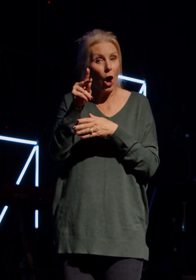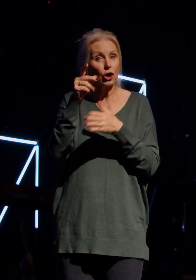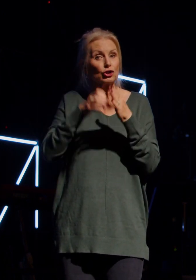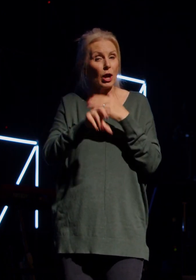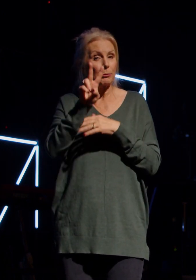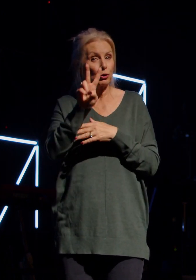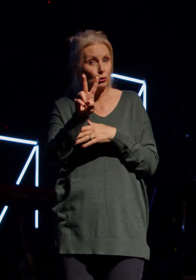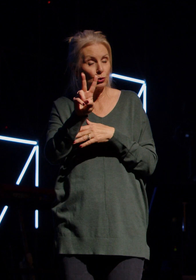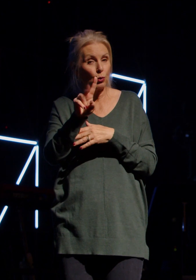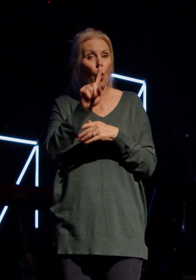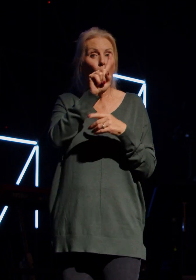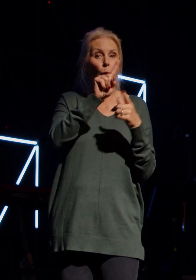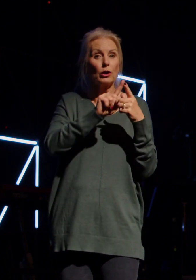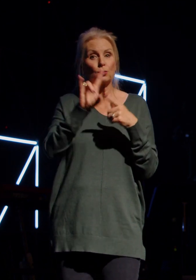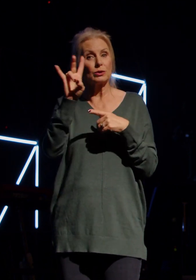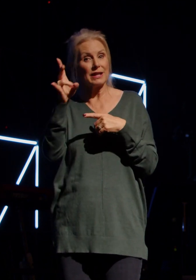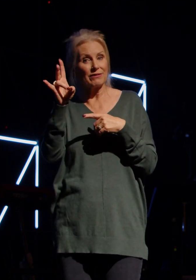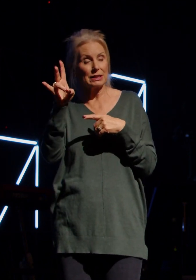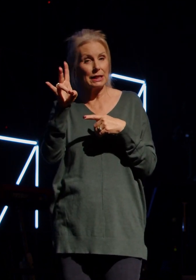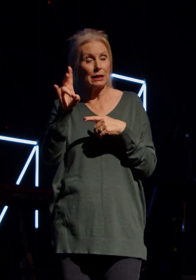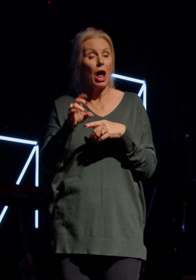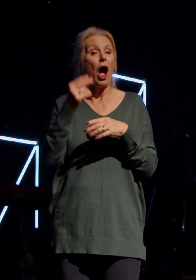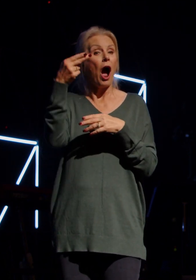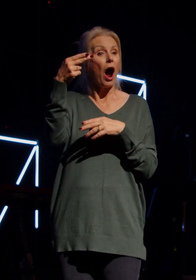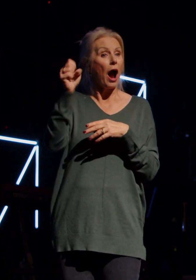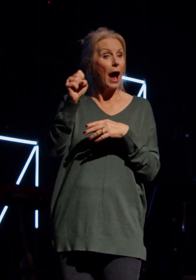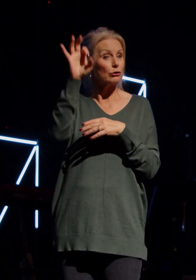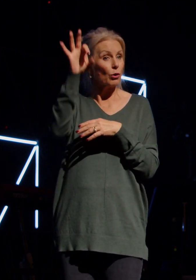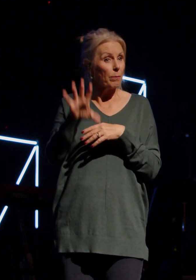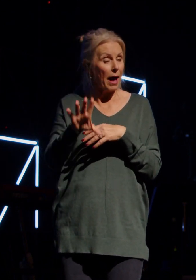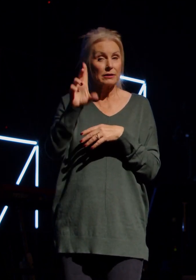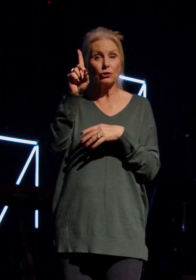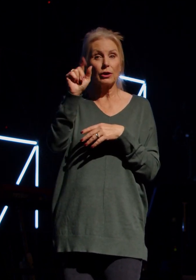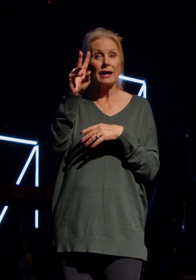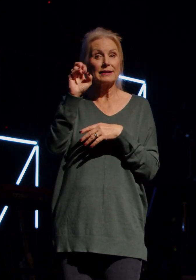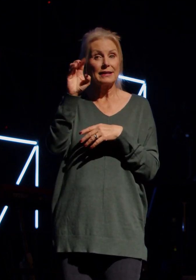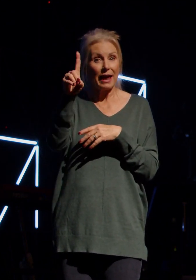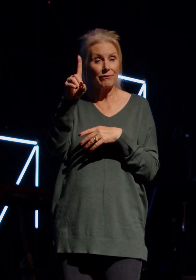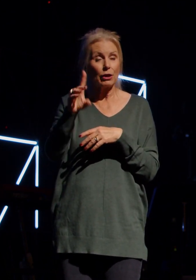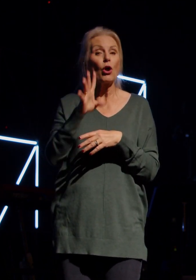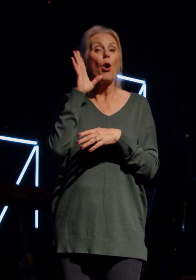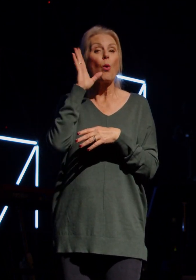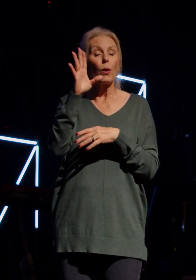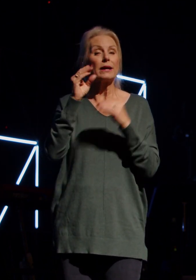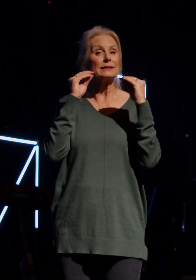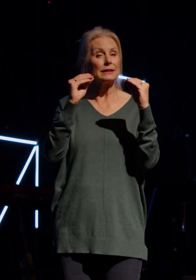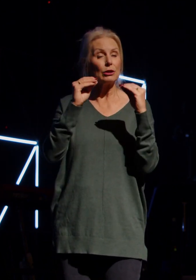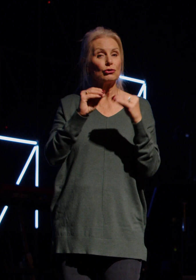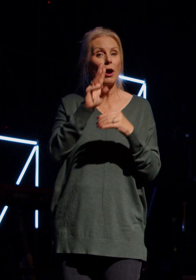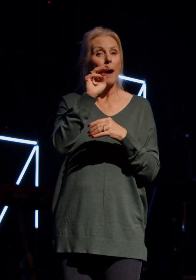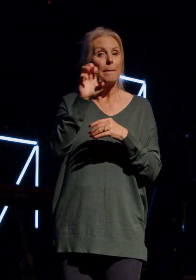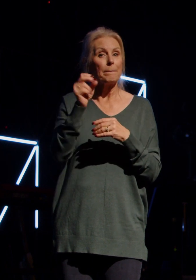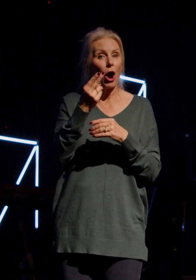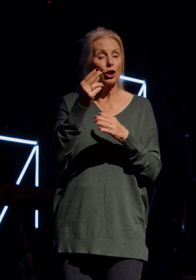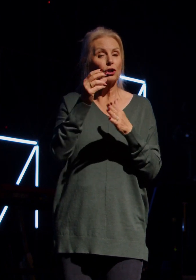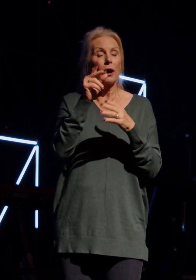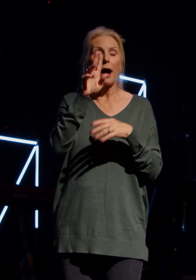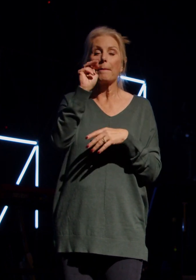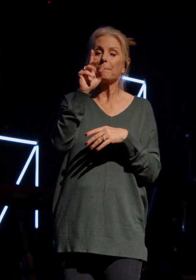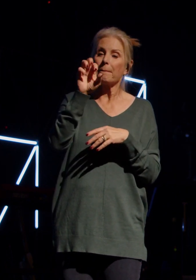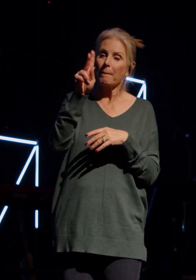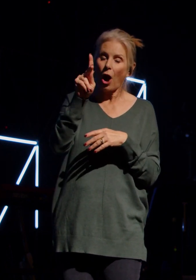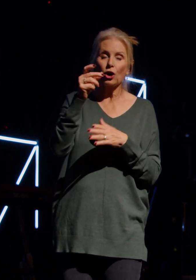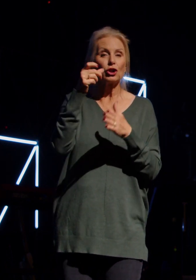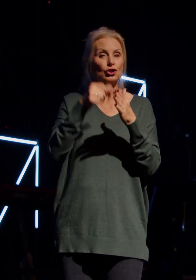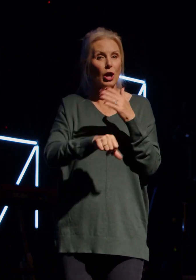2, 1 through 17. Our high school pastor, David Reynolds, will cover Mark chapter 2, 18 through